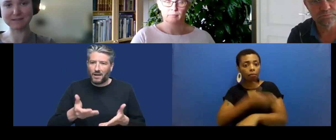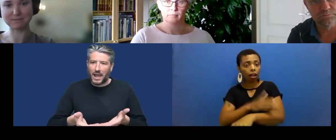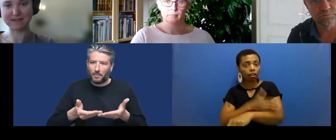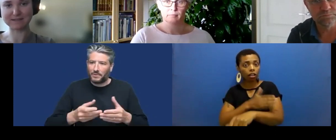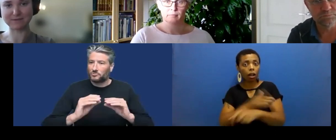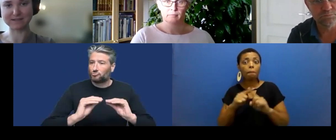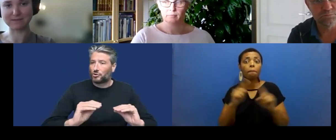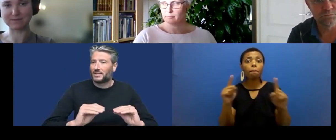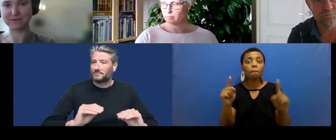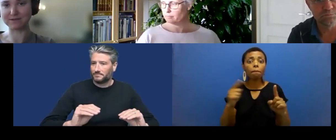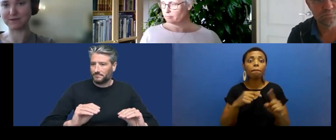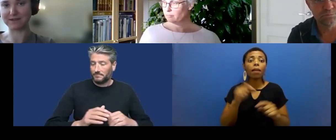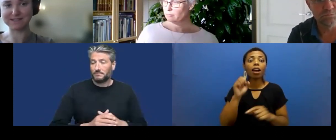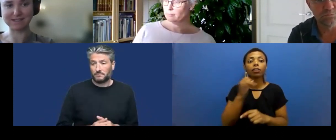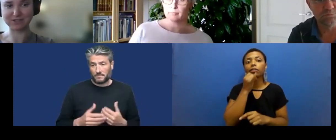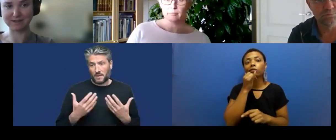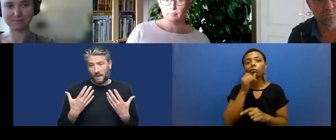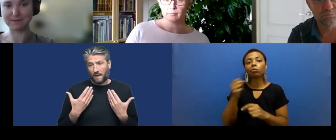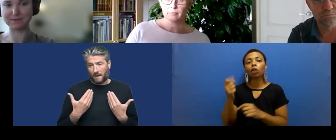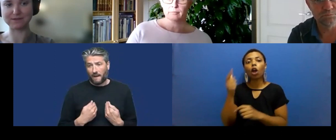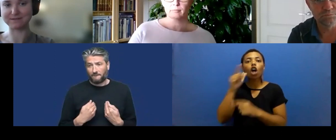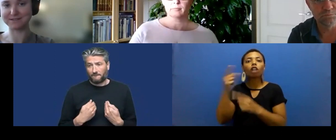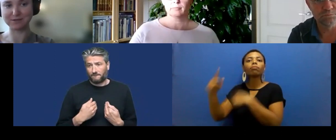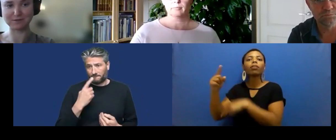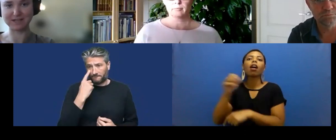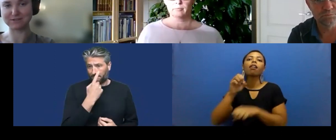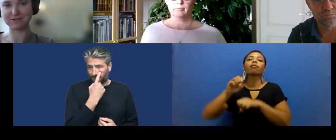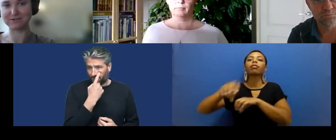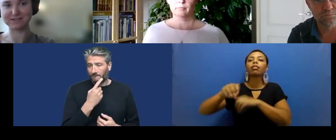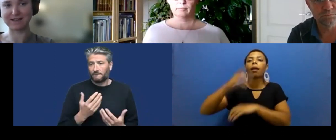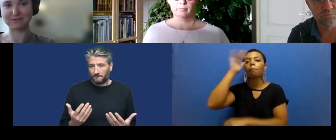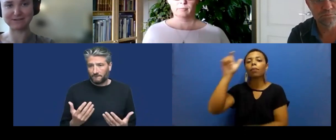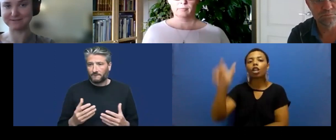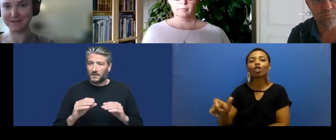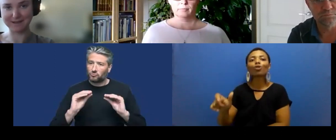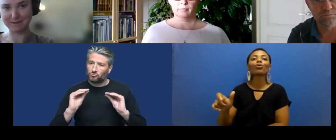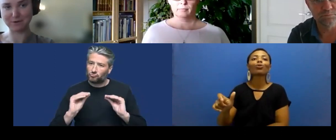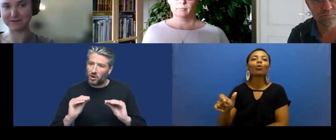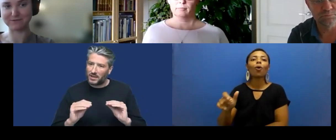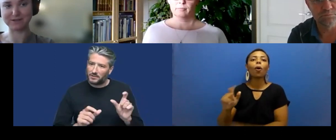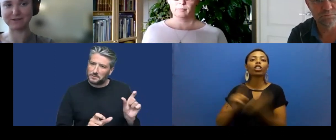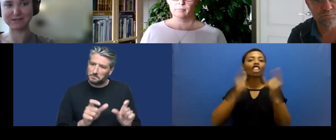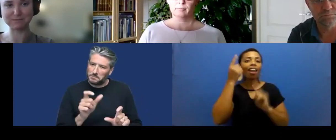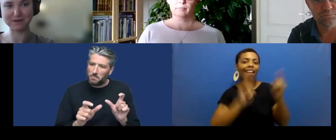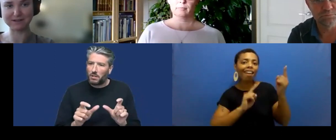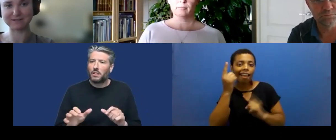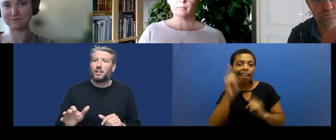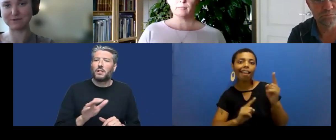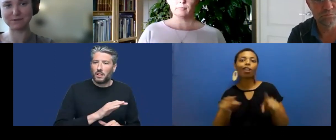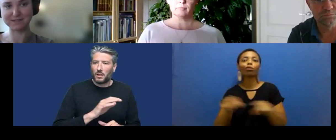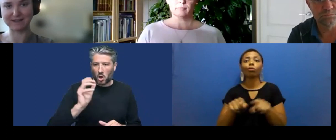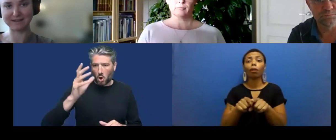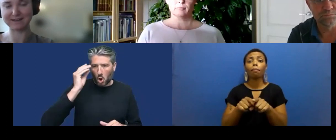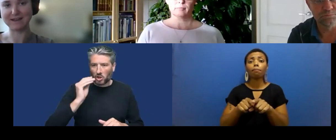in this space, for example, with teaching people to do gestures that are important for different sports